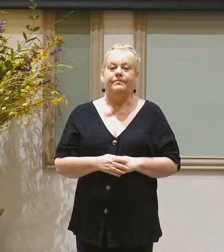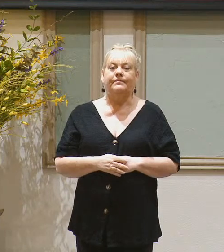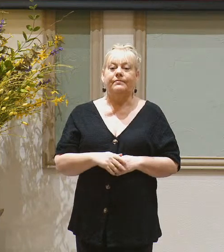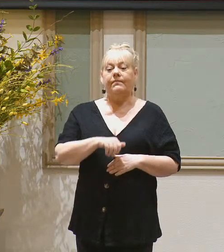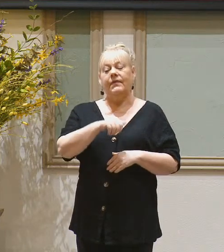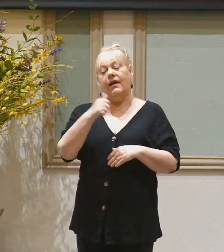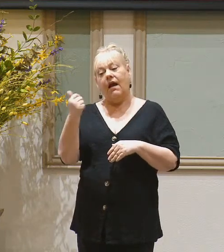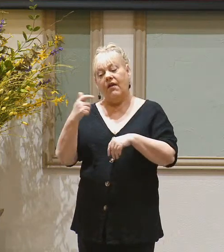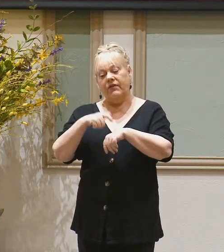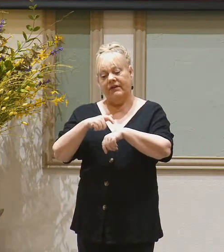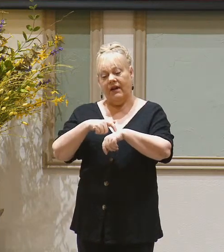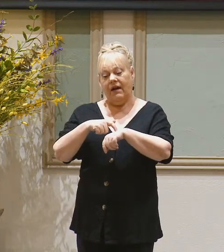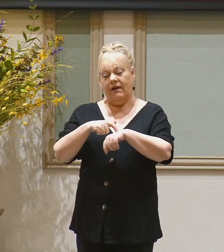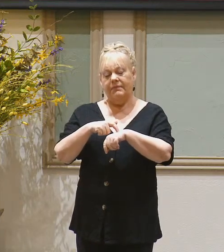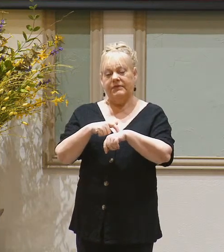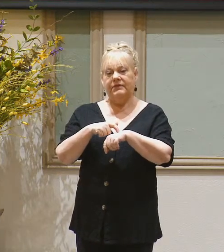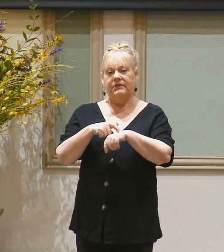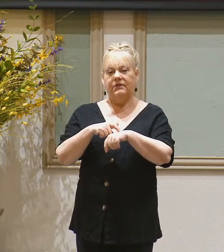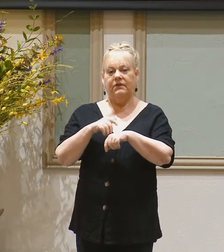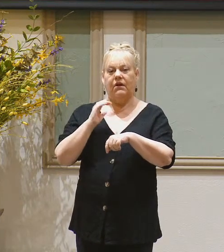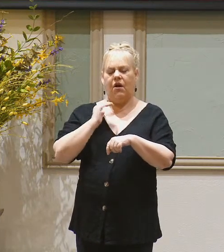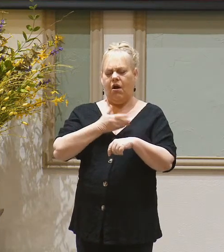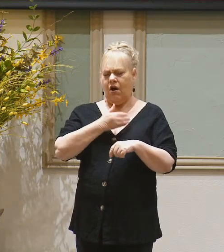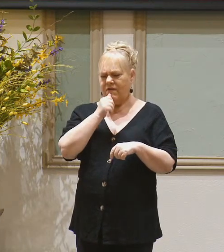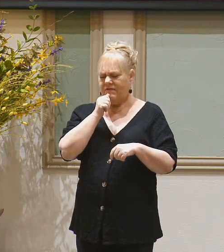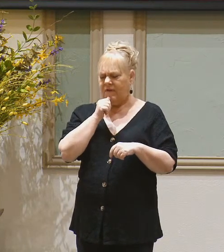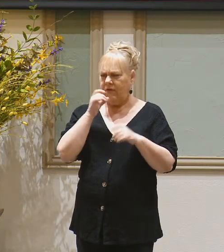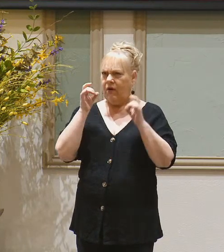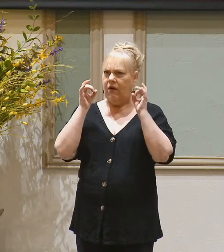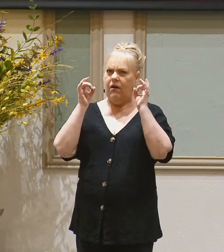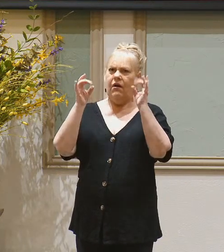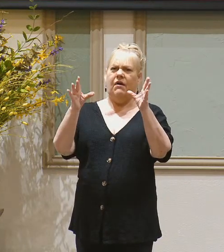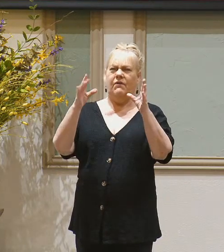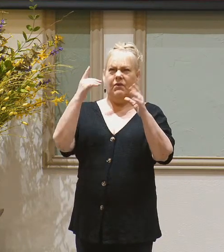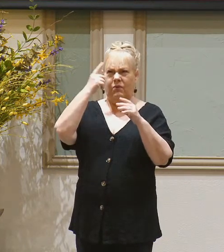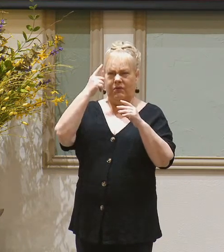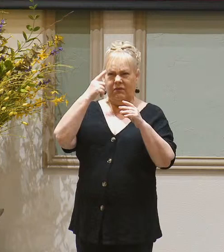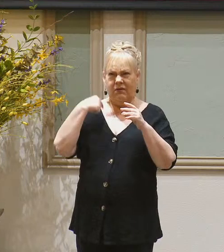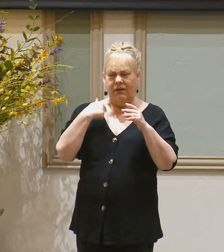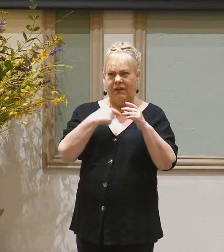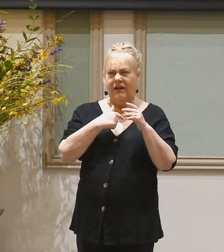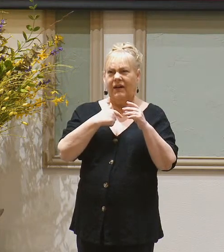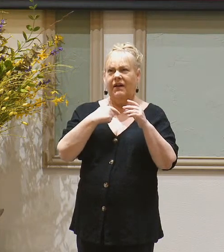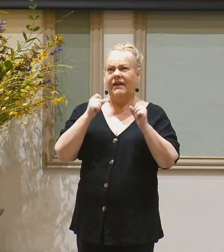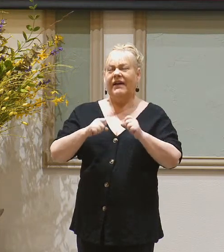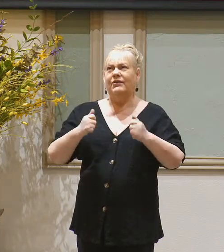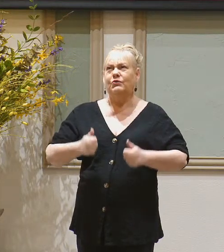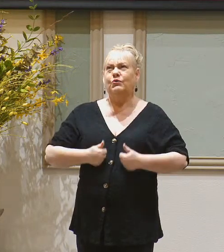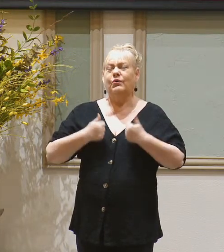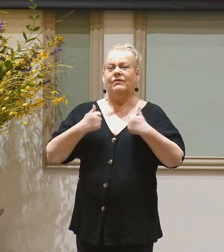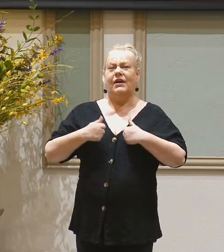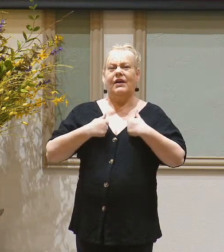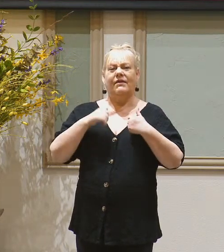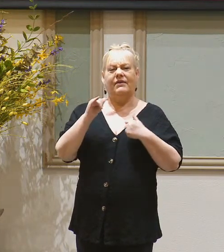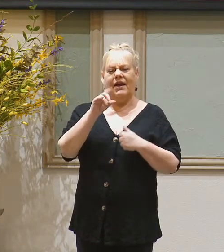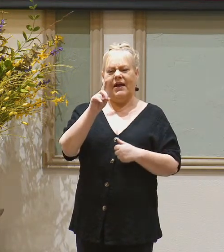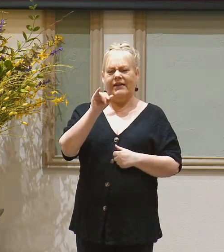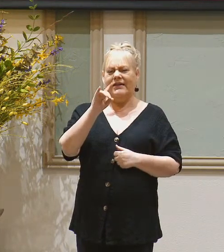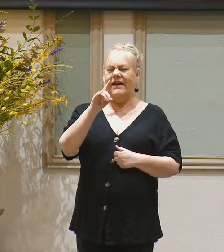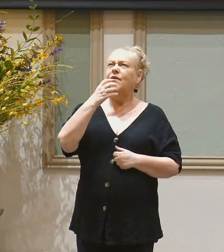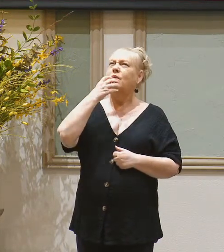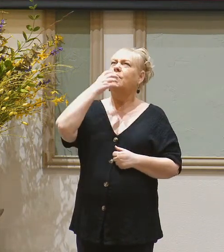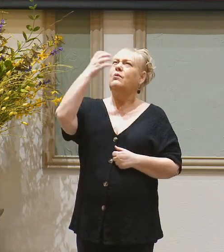At other times, our suffering can be so great that we wonder if we're going to survive it. And like David, we cry